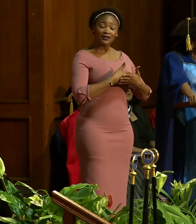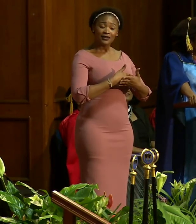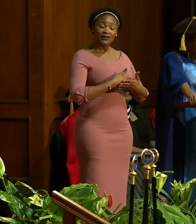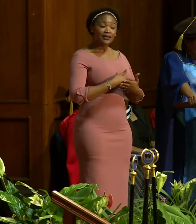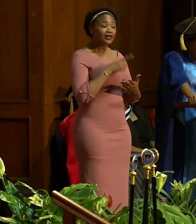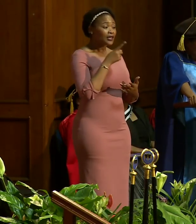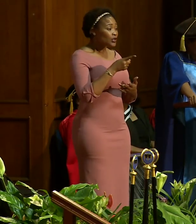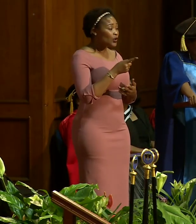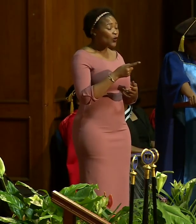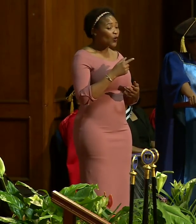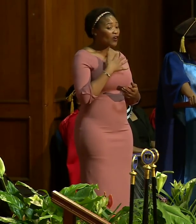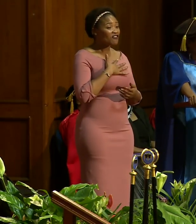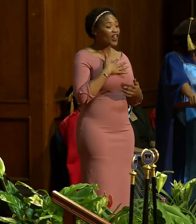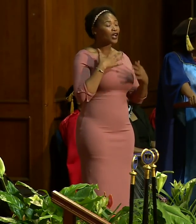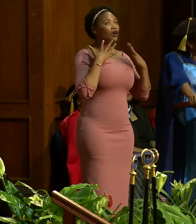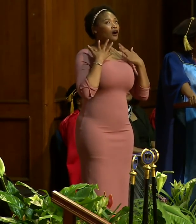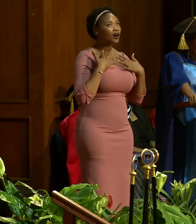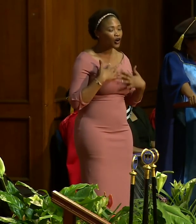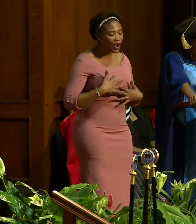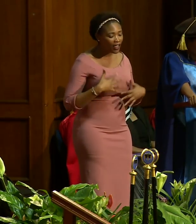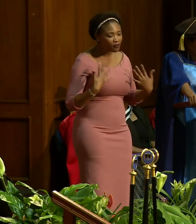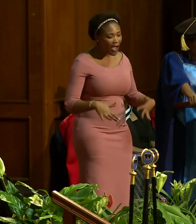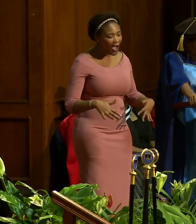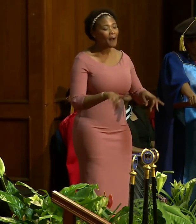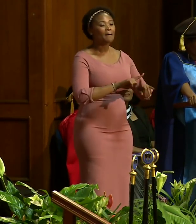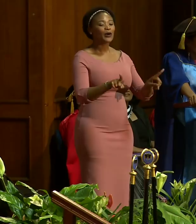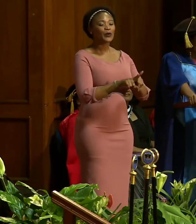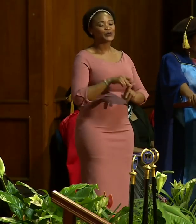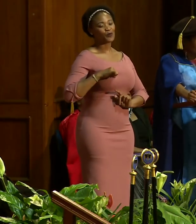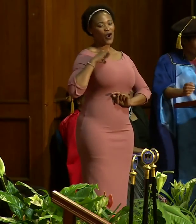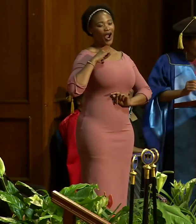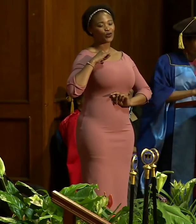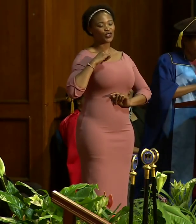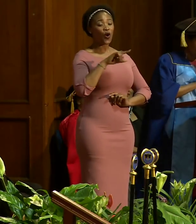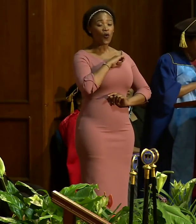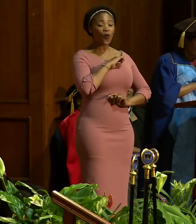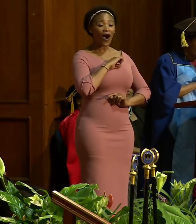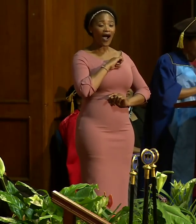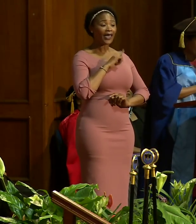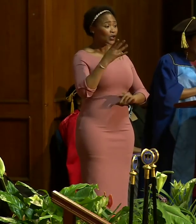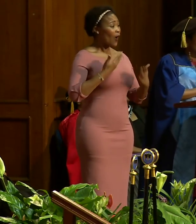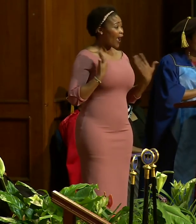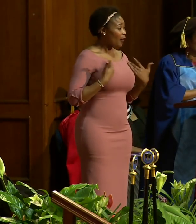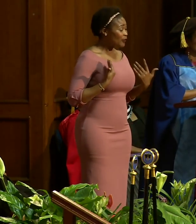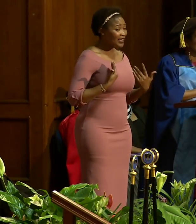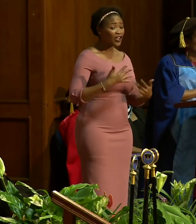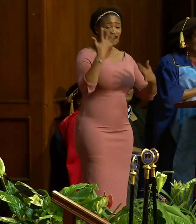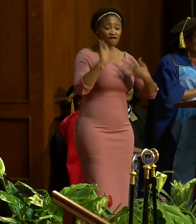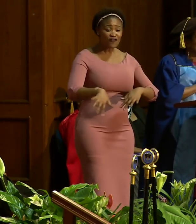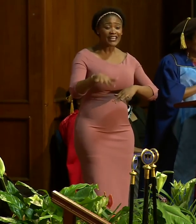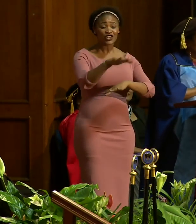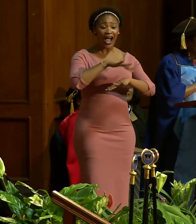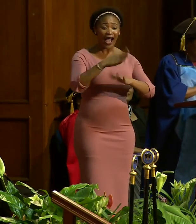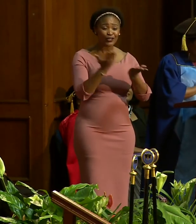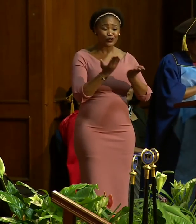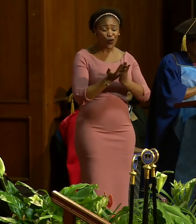you do not only just feel relieved, but you're also very proud. Your bundle of joy, who finished high school